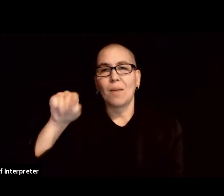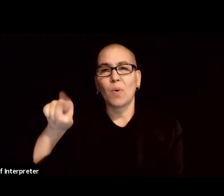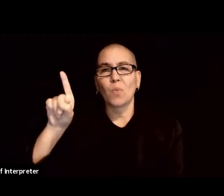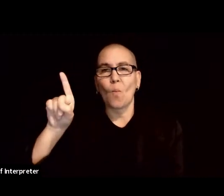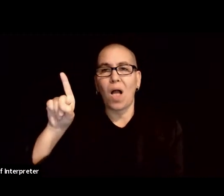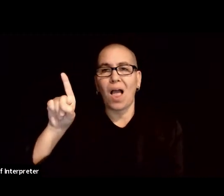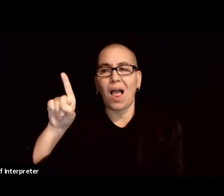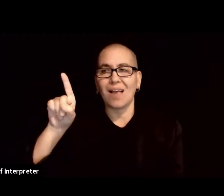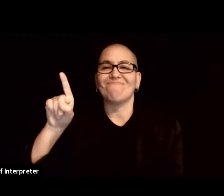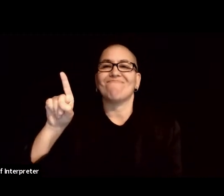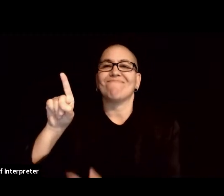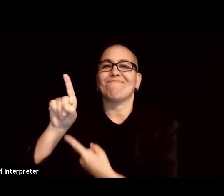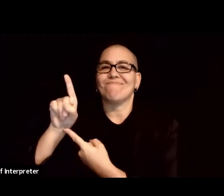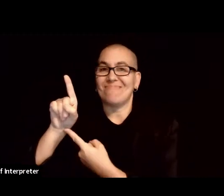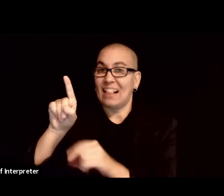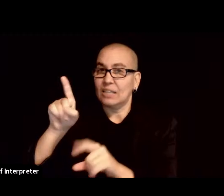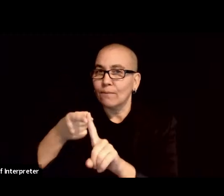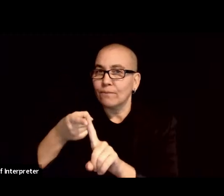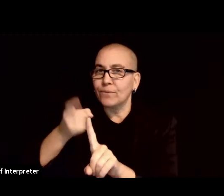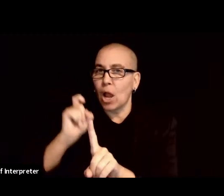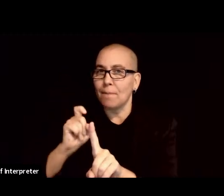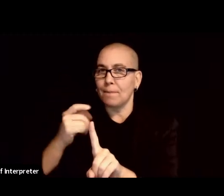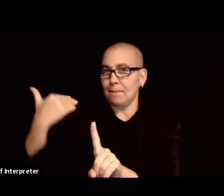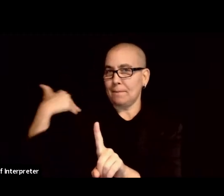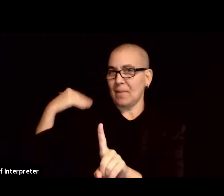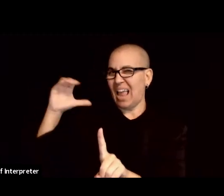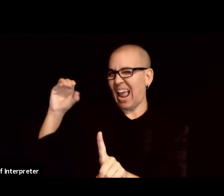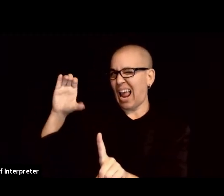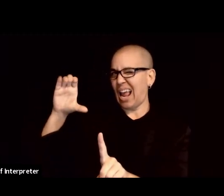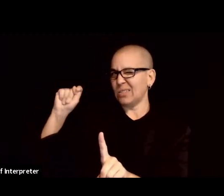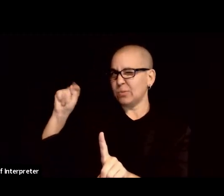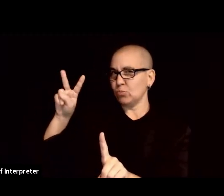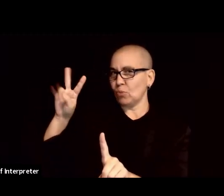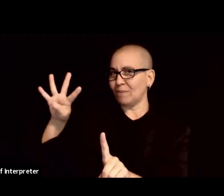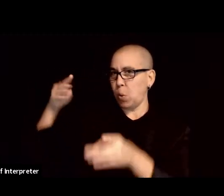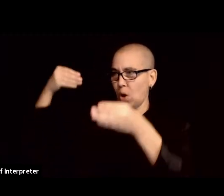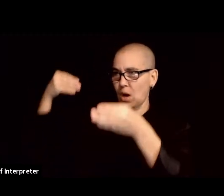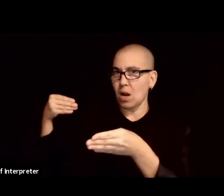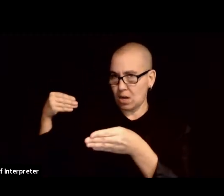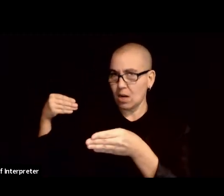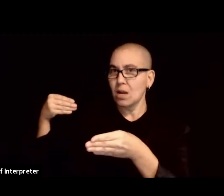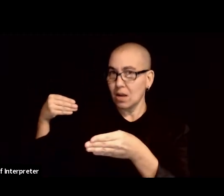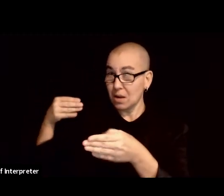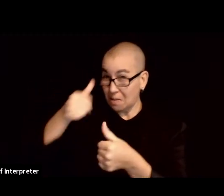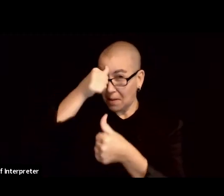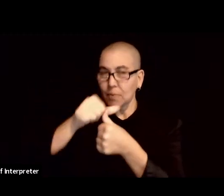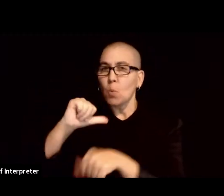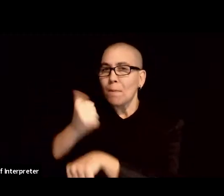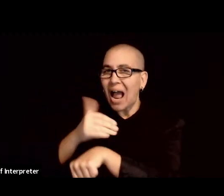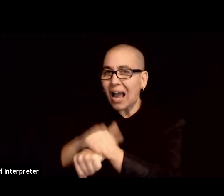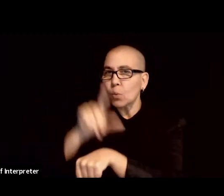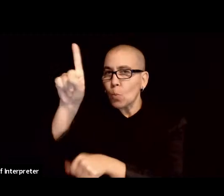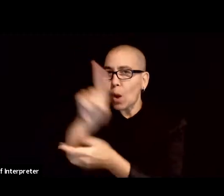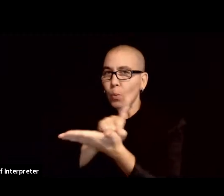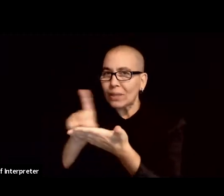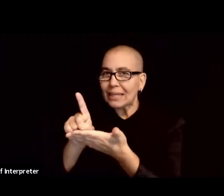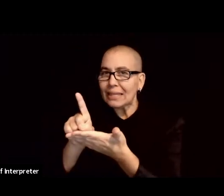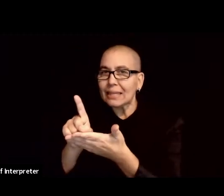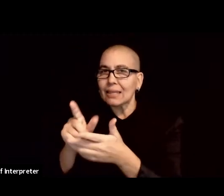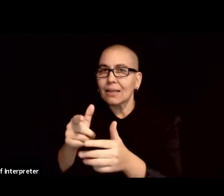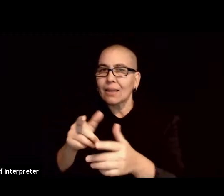talked before about the 1 week lag period that we allow for data to come in and be complete. So